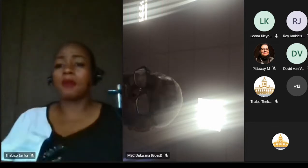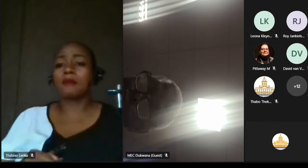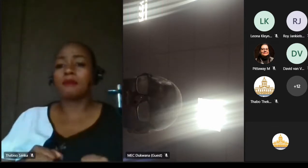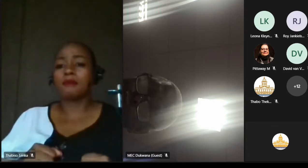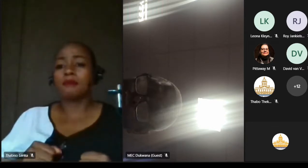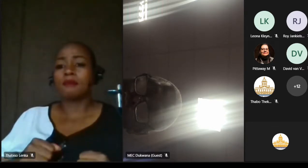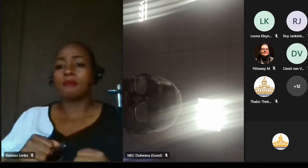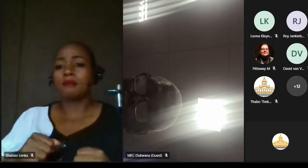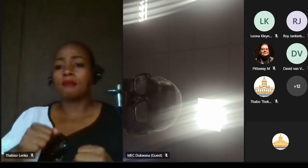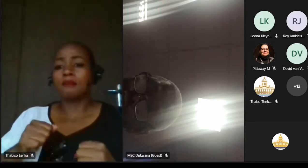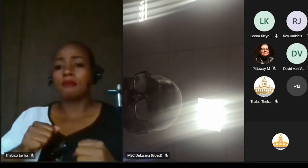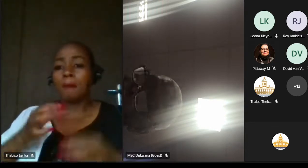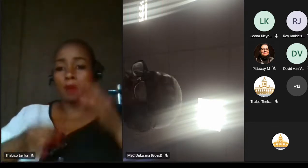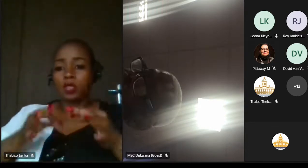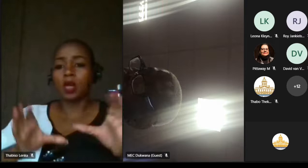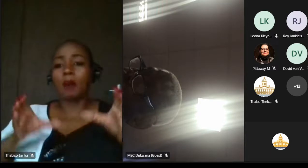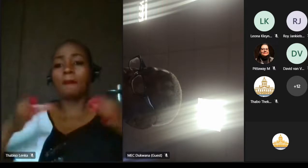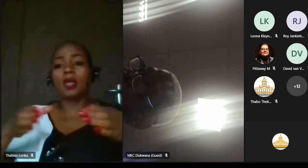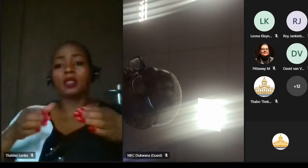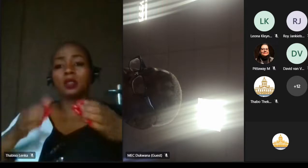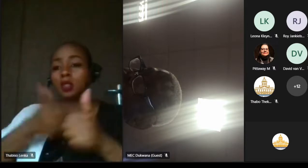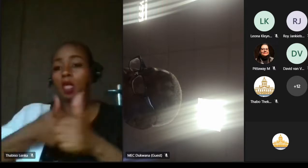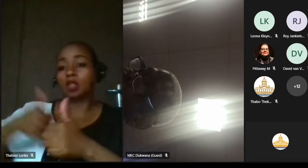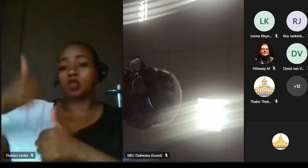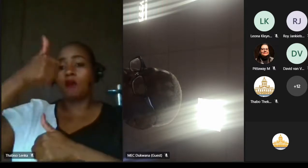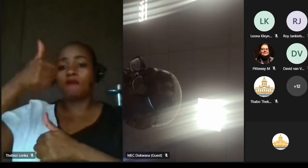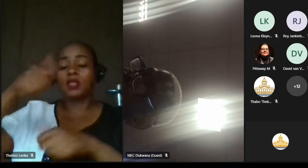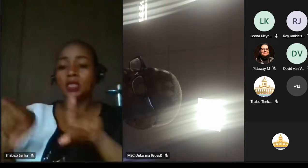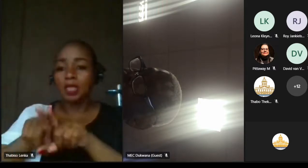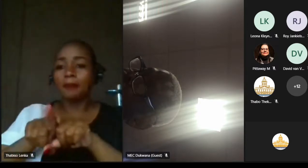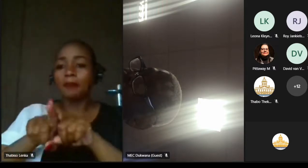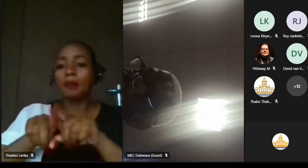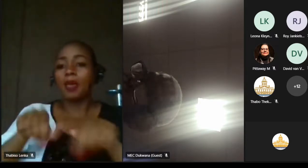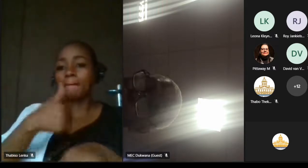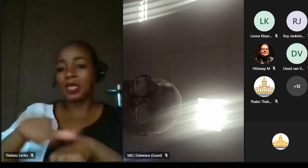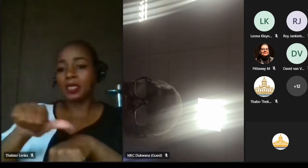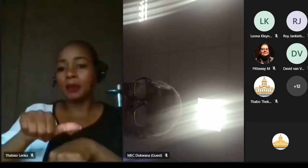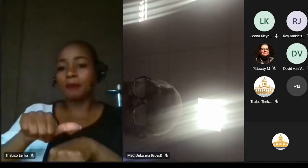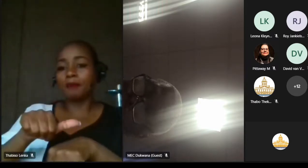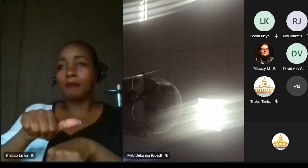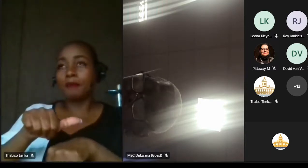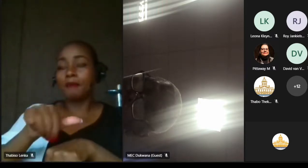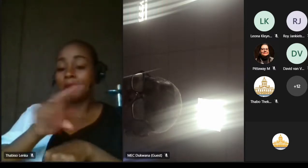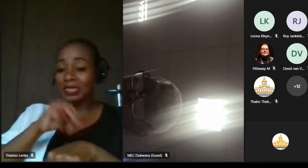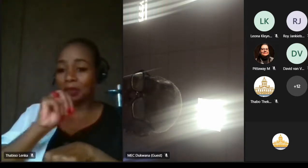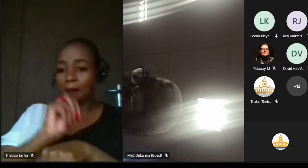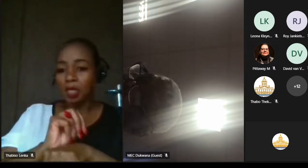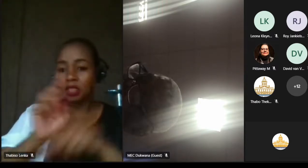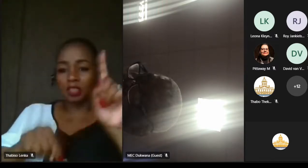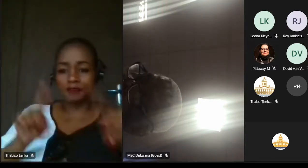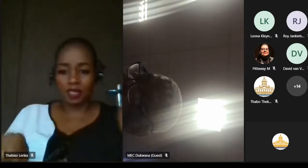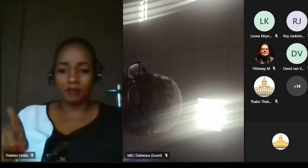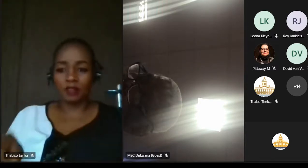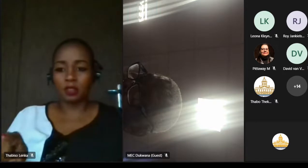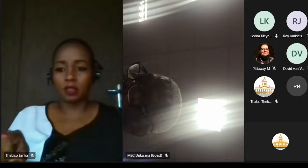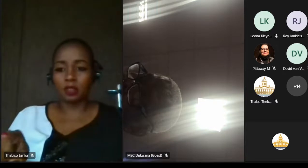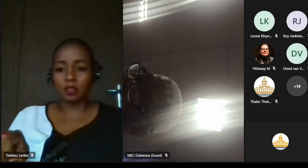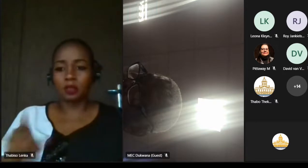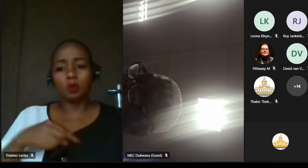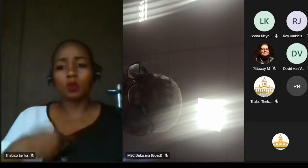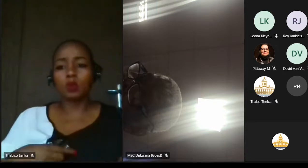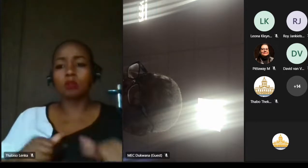nationally and in the majority of districts and many municipalities, and our commitment remains unequivocal. We'll continue